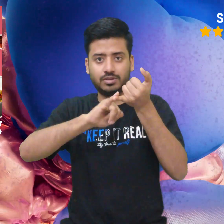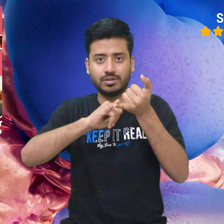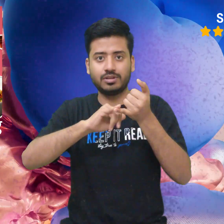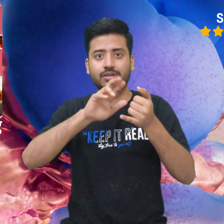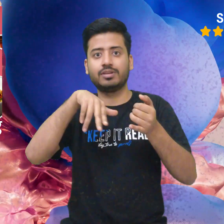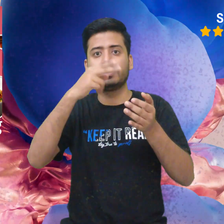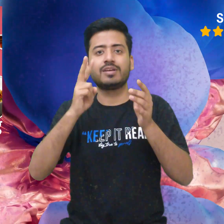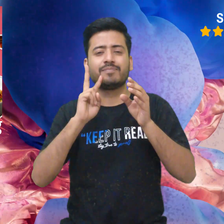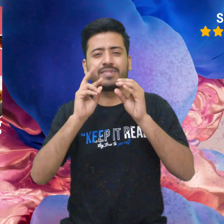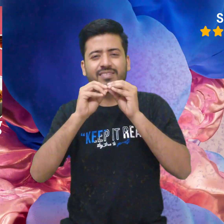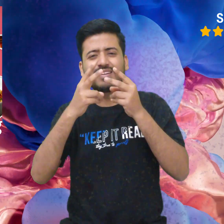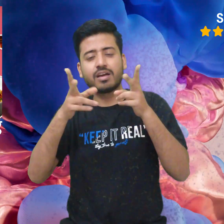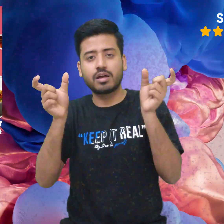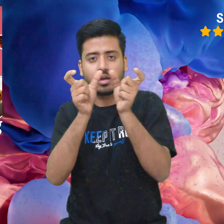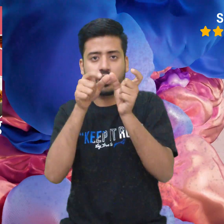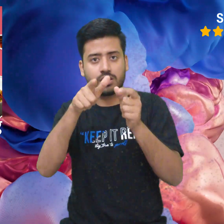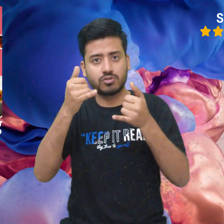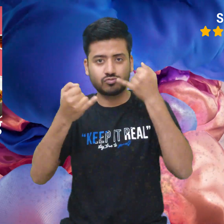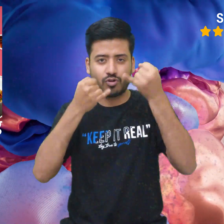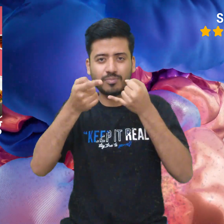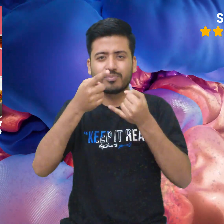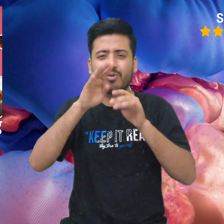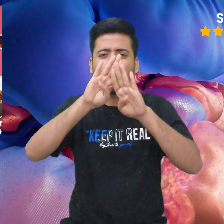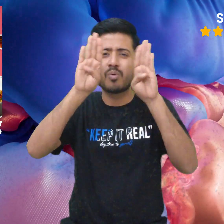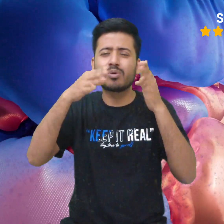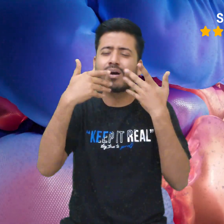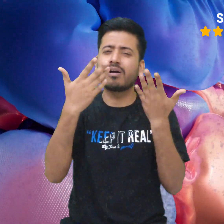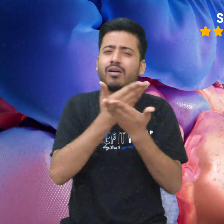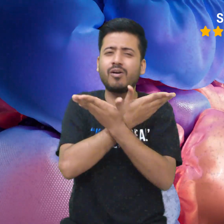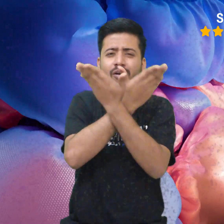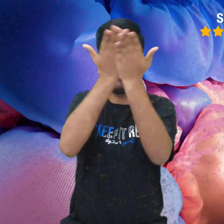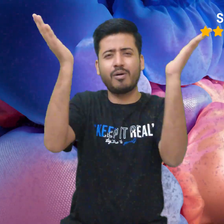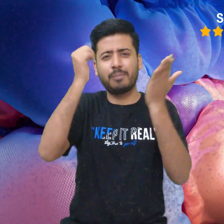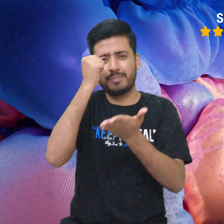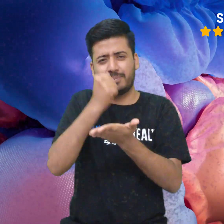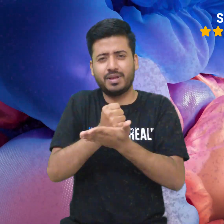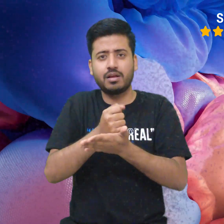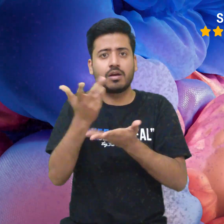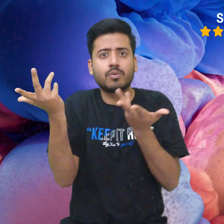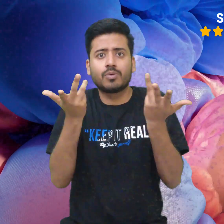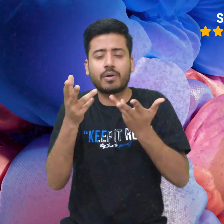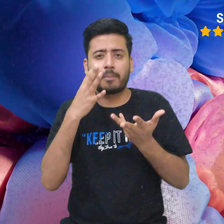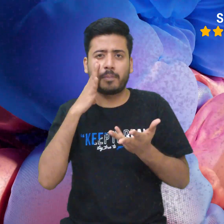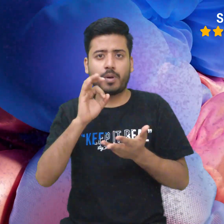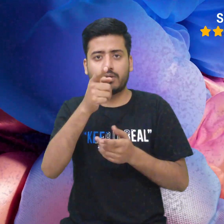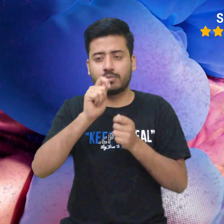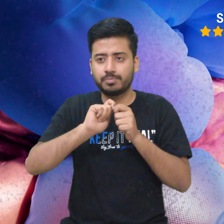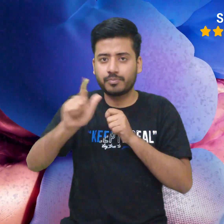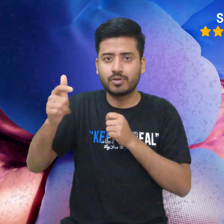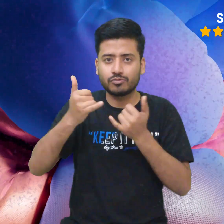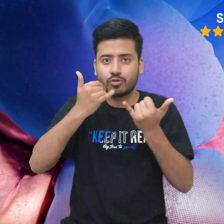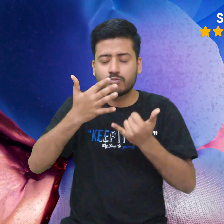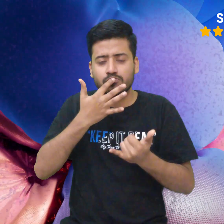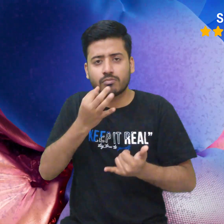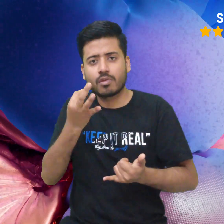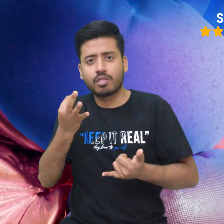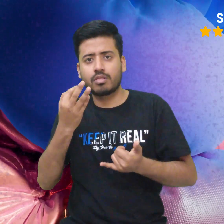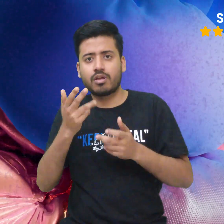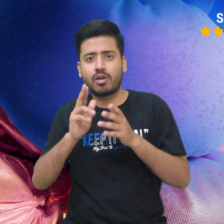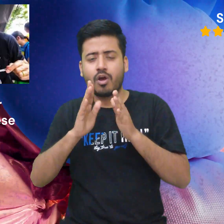to consume instant noodles with cola anytime you feel hungry. On April 4th, 2021, Chinese news outlets